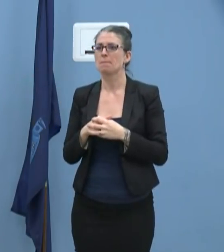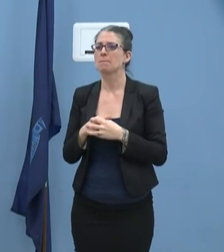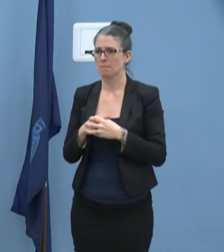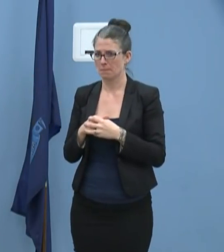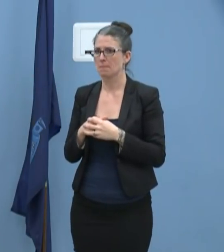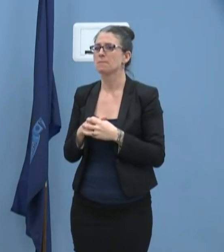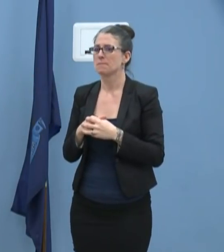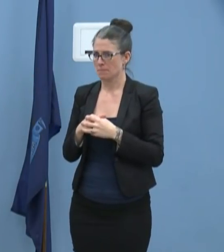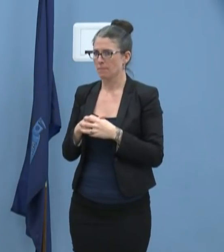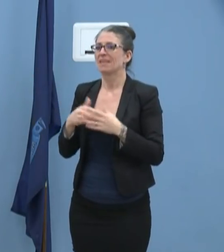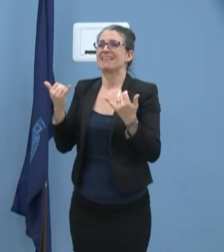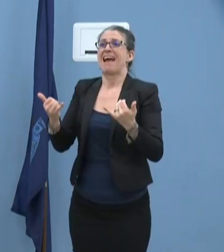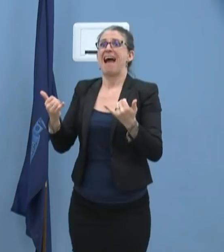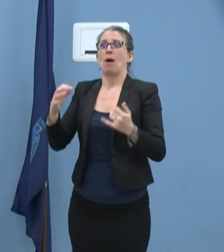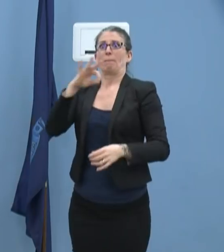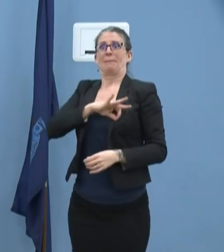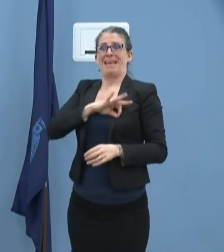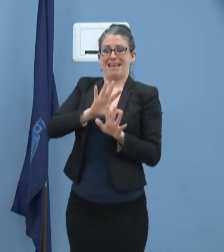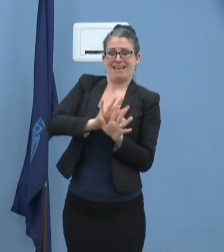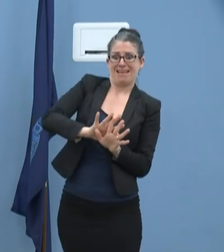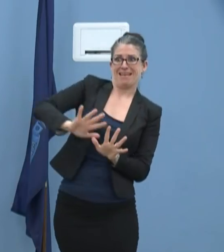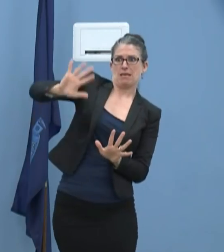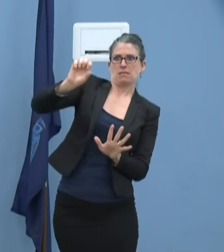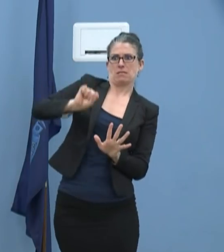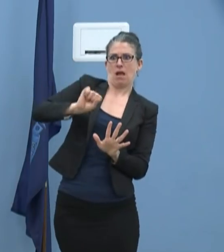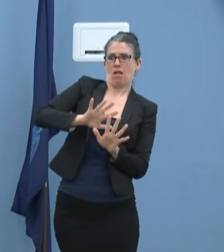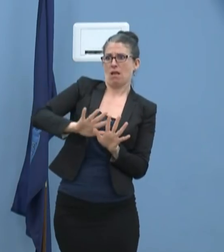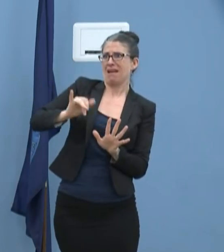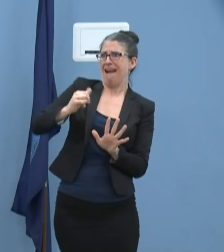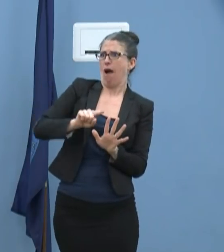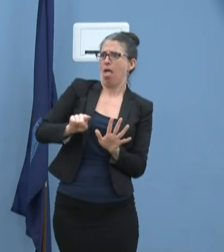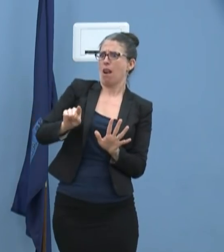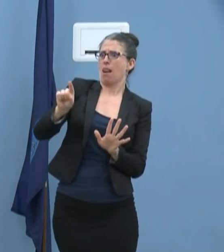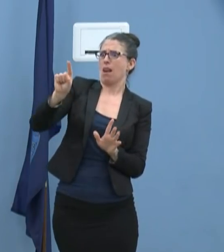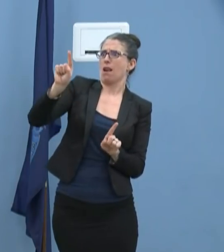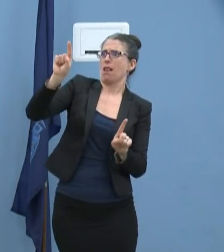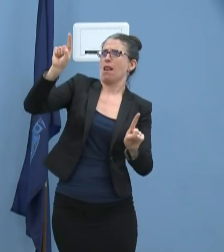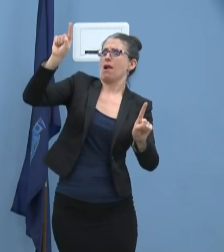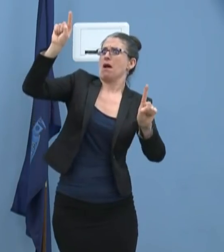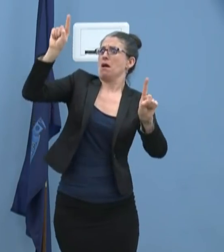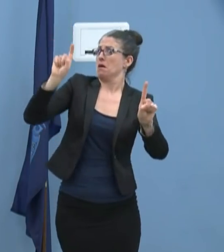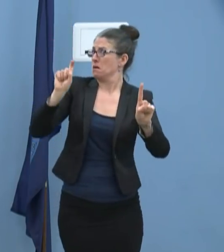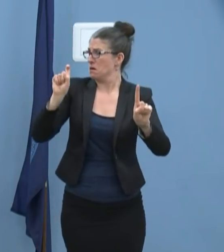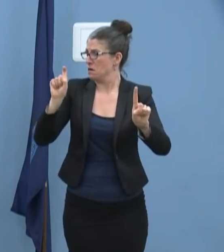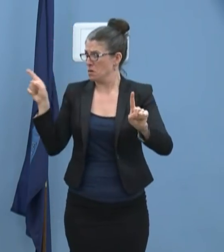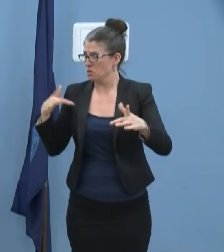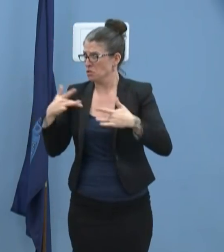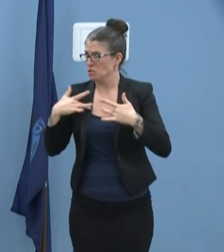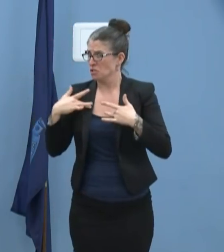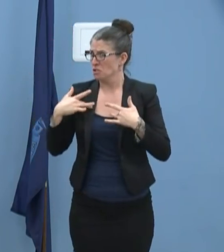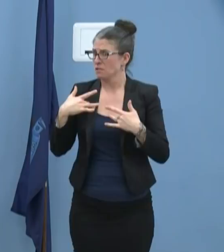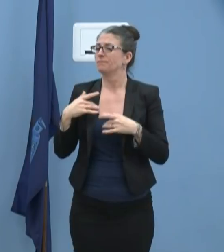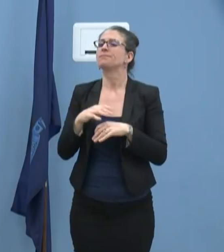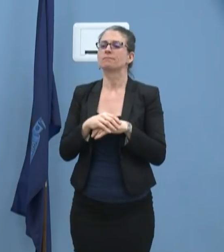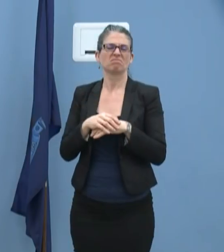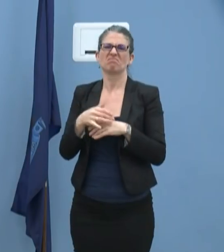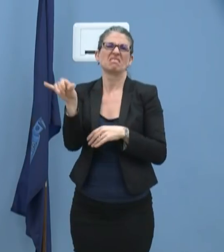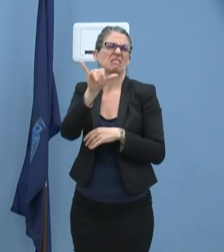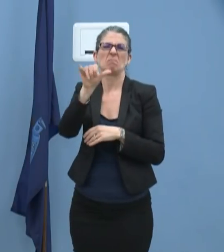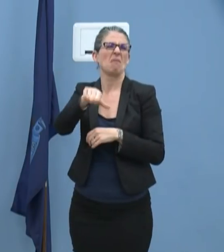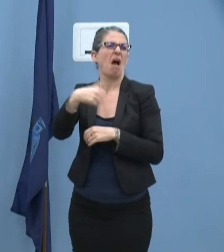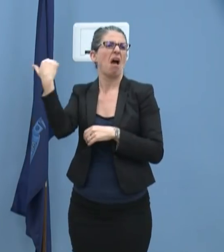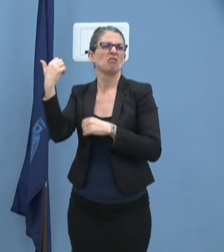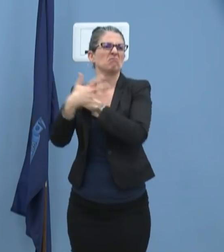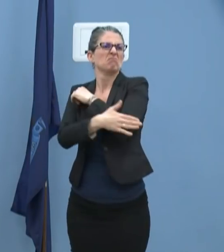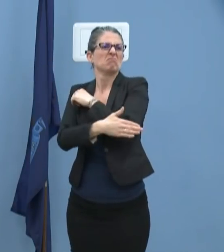This has been anticipated. What we've seen in other parts of the world, as well as other states, is that